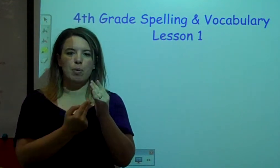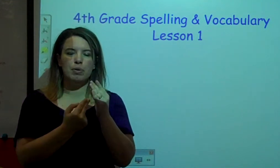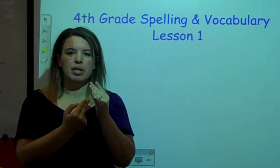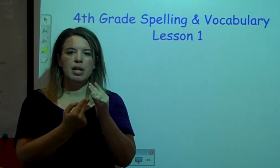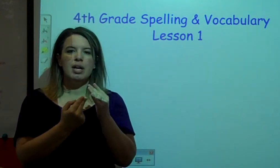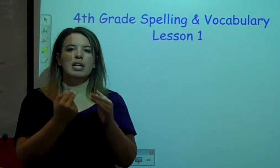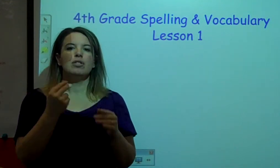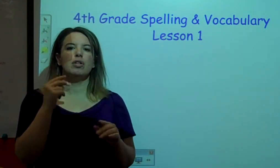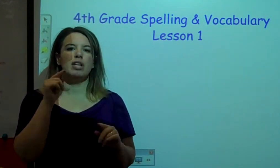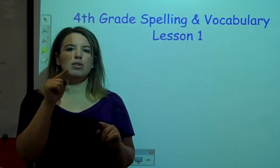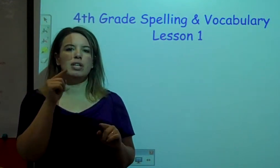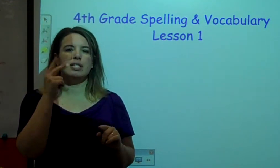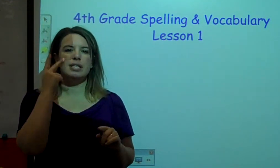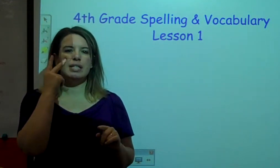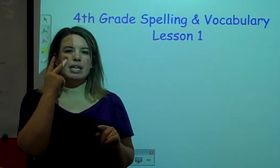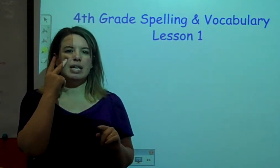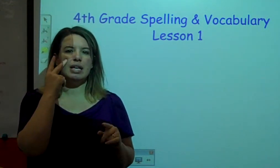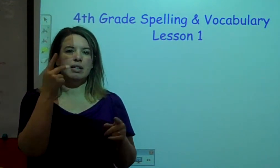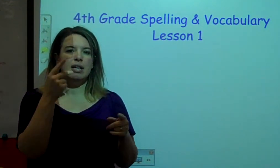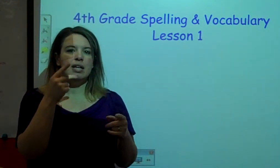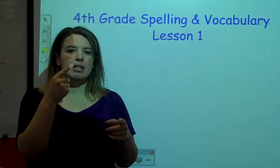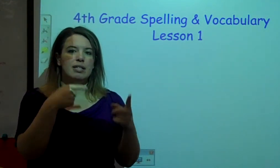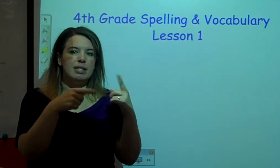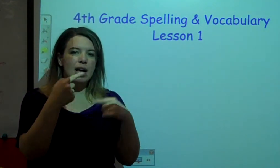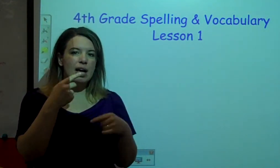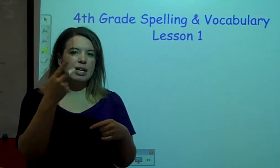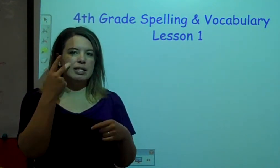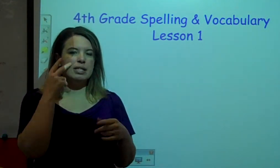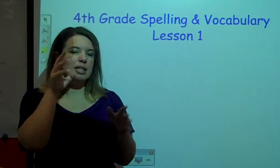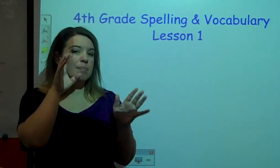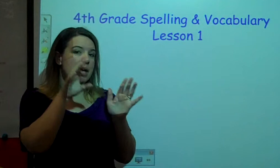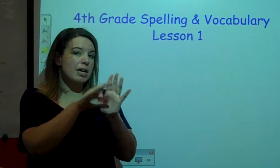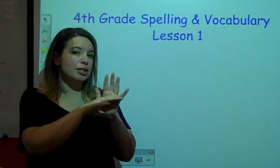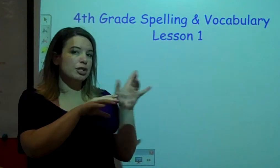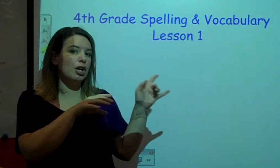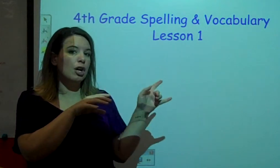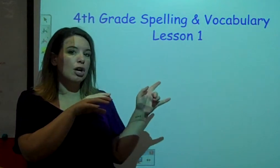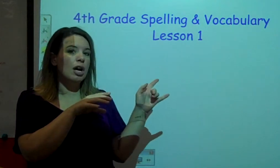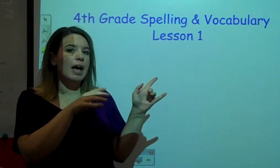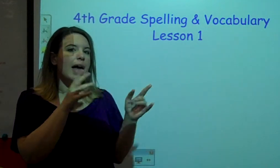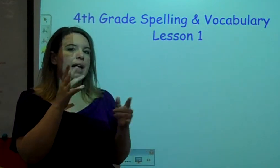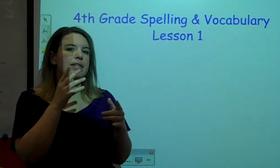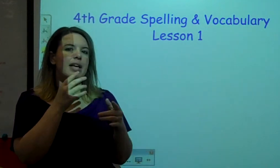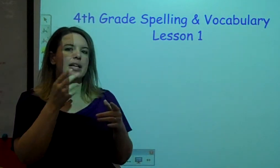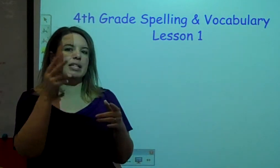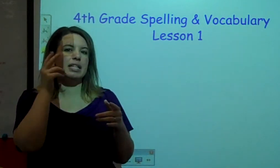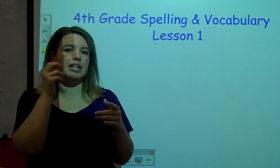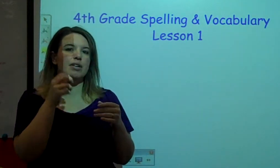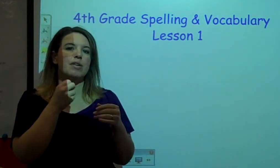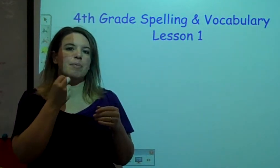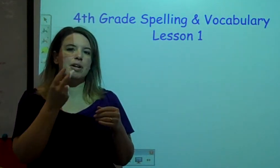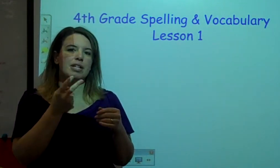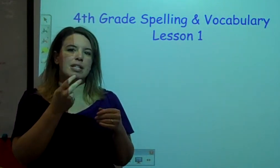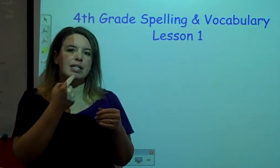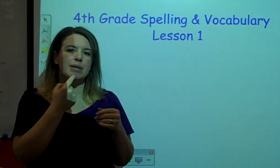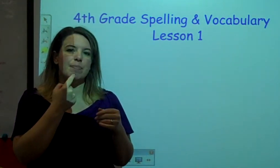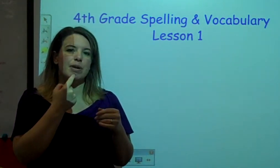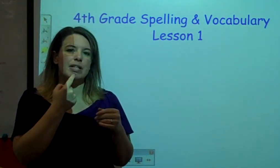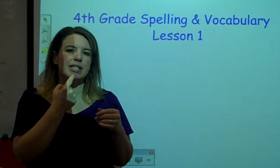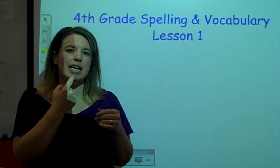both so that you can see the sign, see the picture, and then hear the